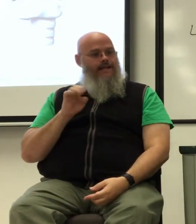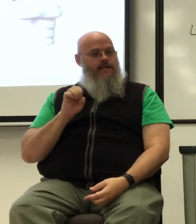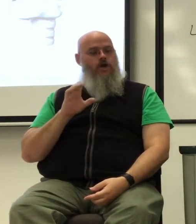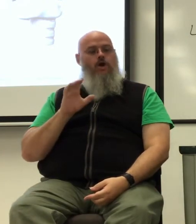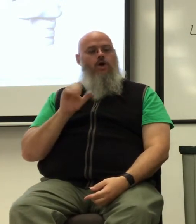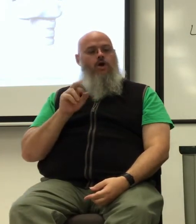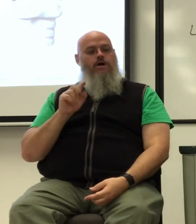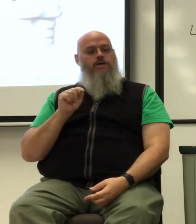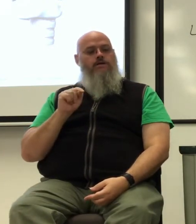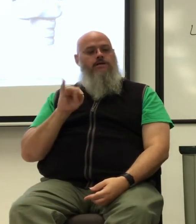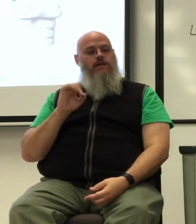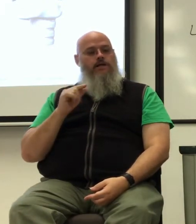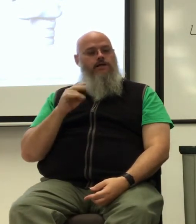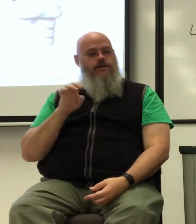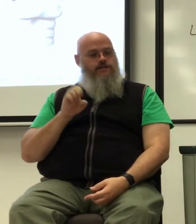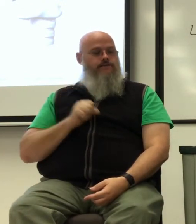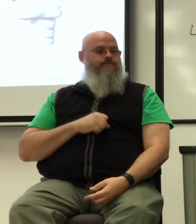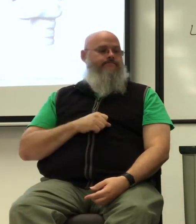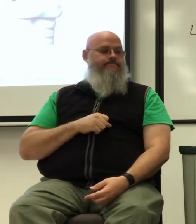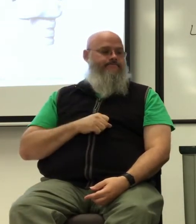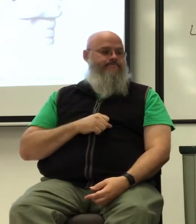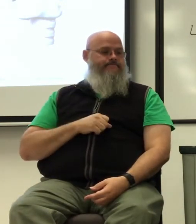cartilages.